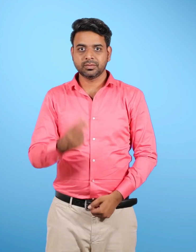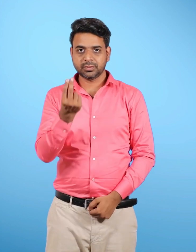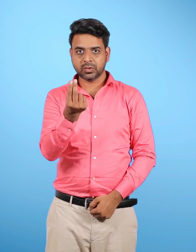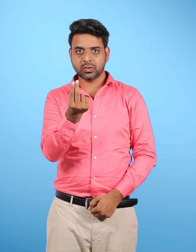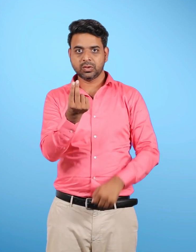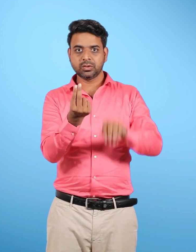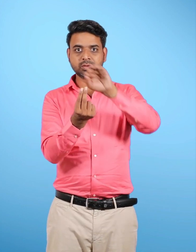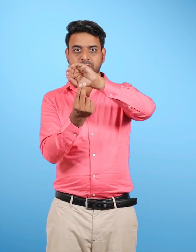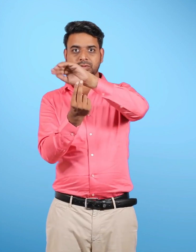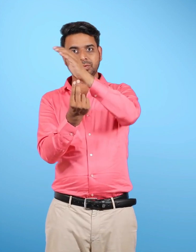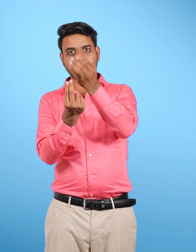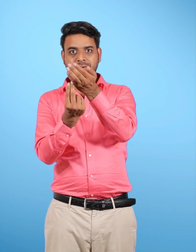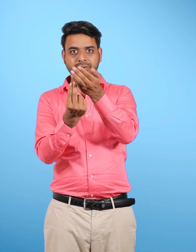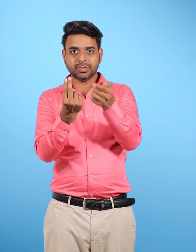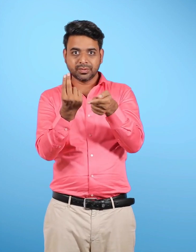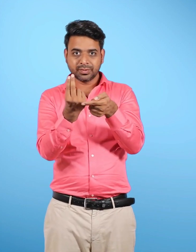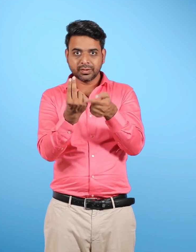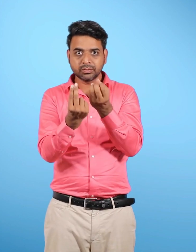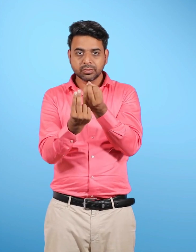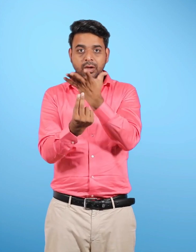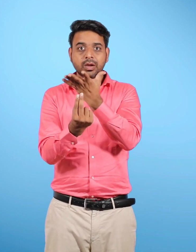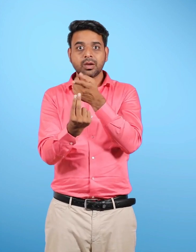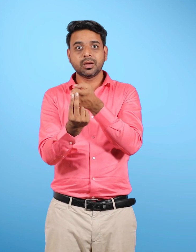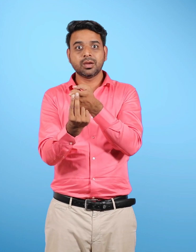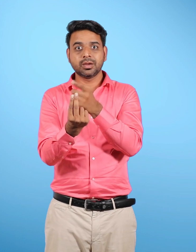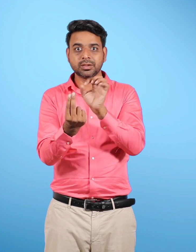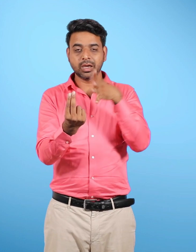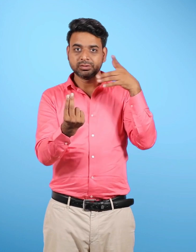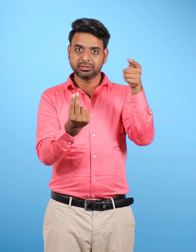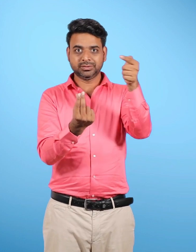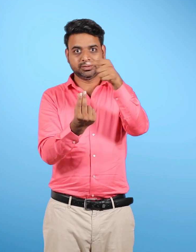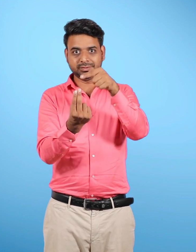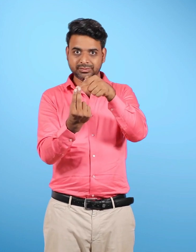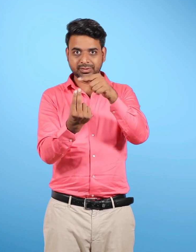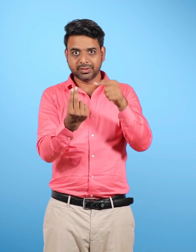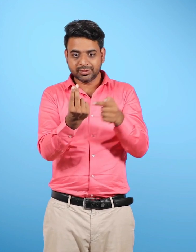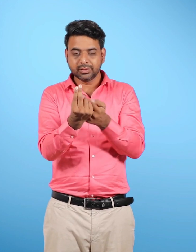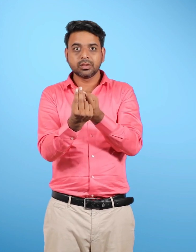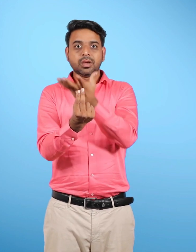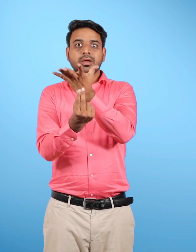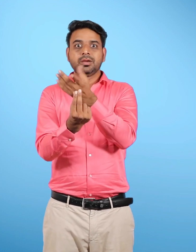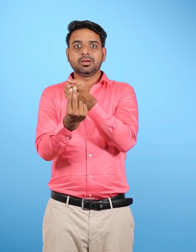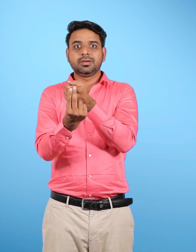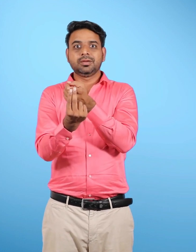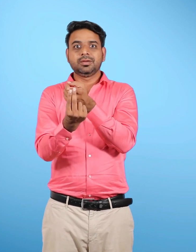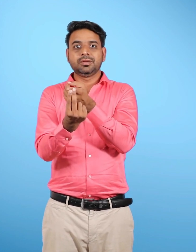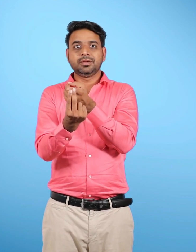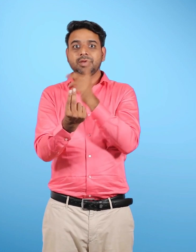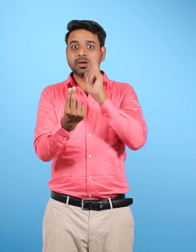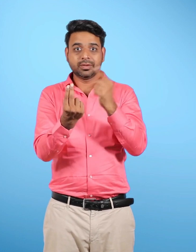In an electric circuit, the direction of current is taken to be from the positive to the negative terminal of the